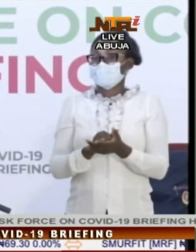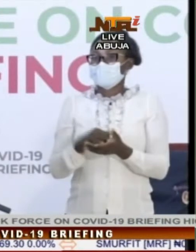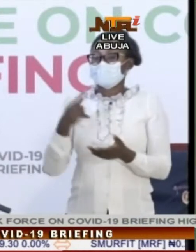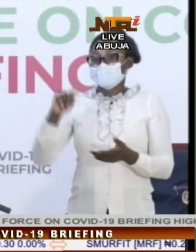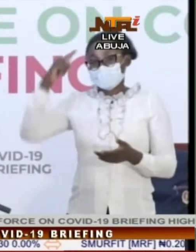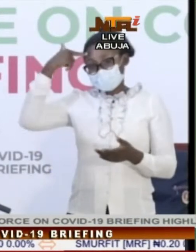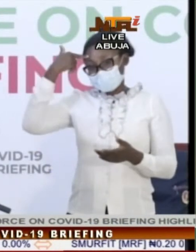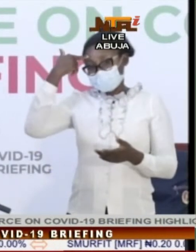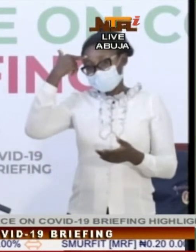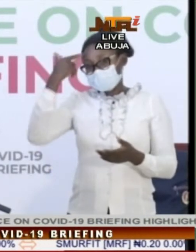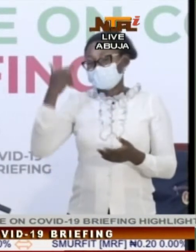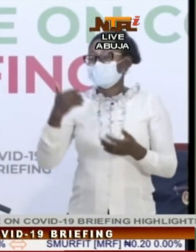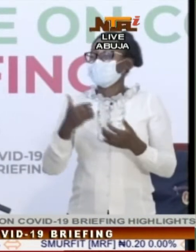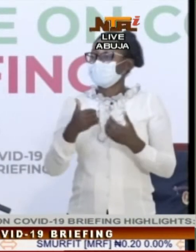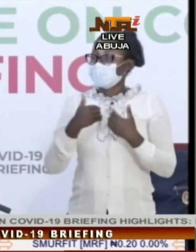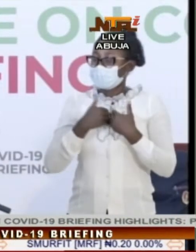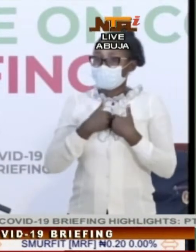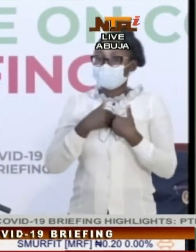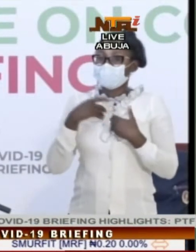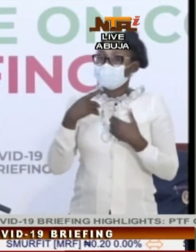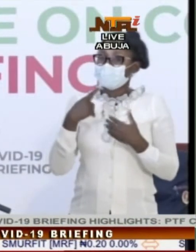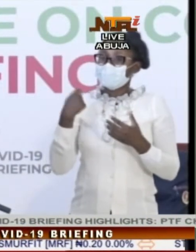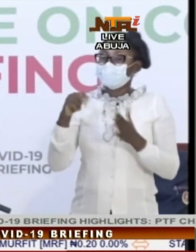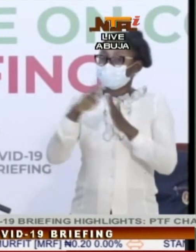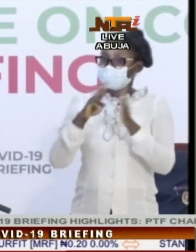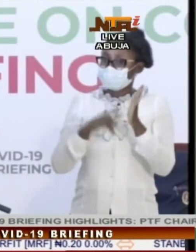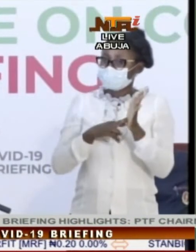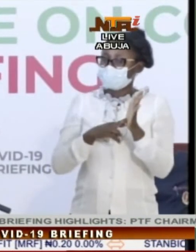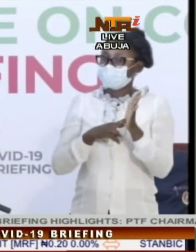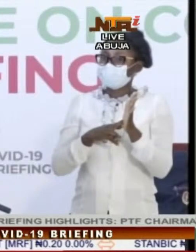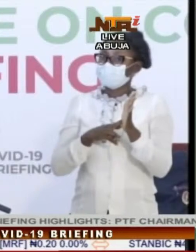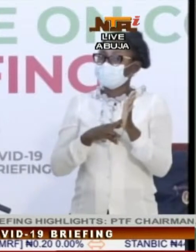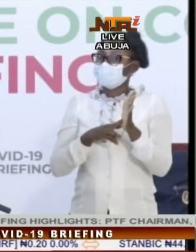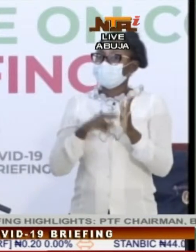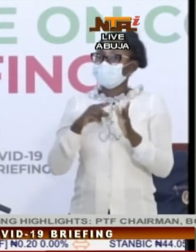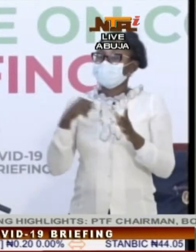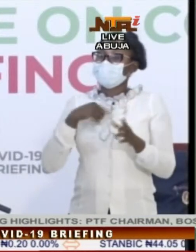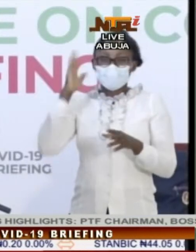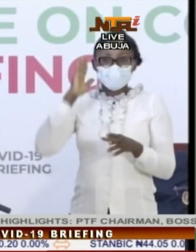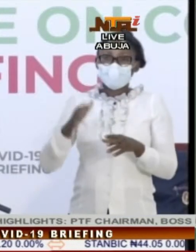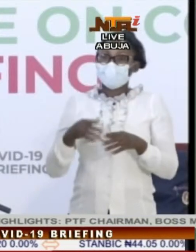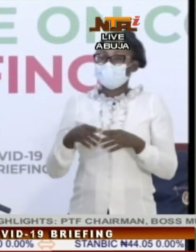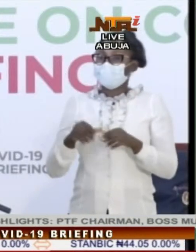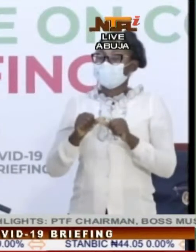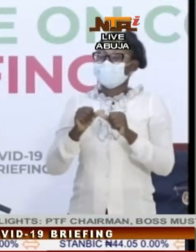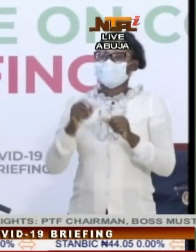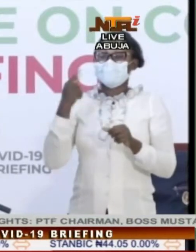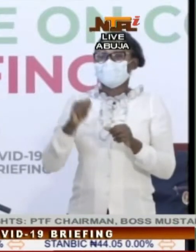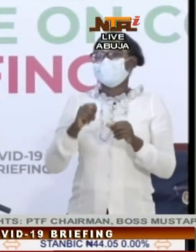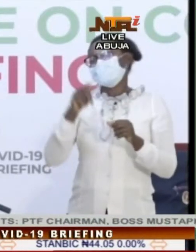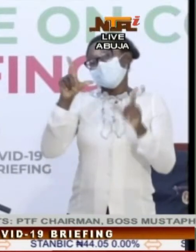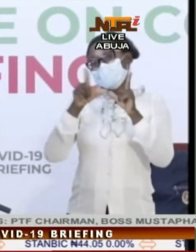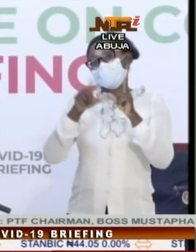government staff, grade level 12 and below, particularly the federal staff, should continue to work from home.